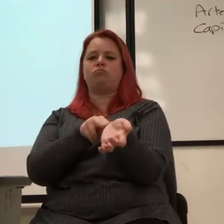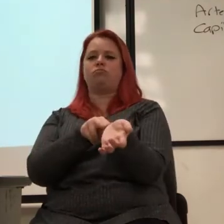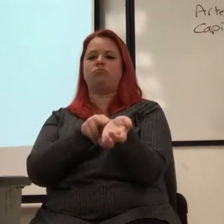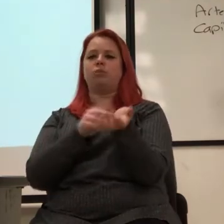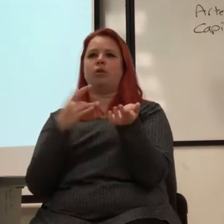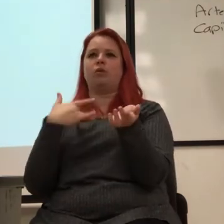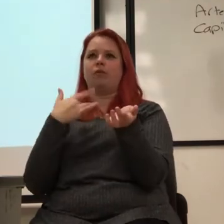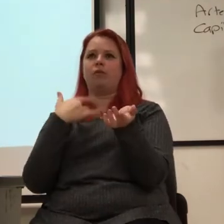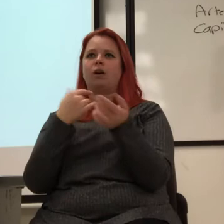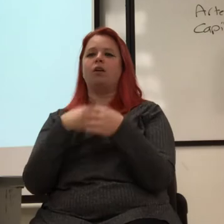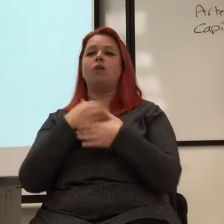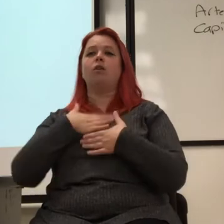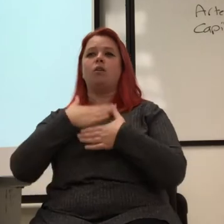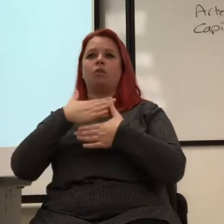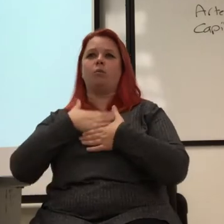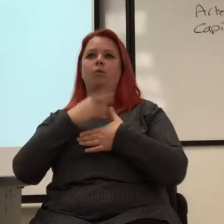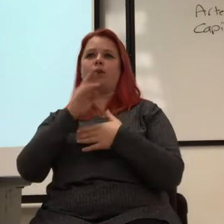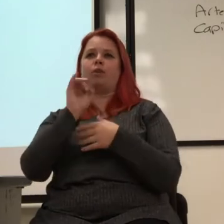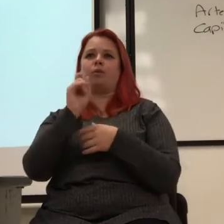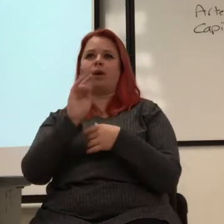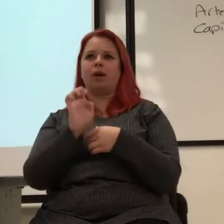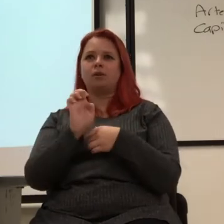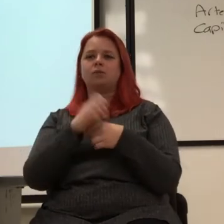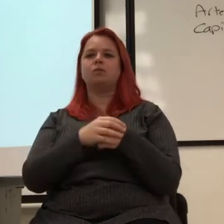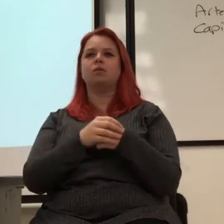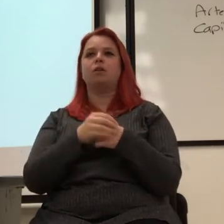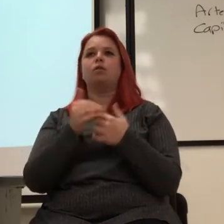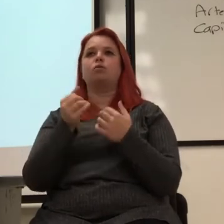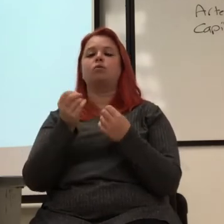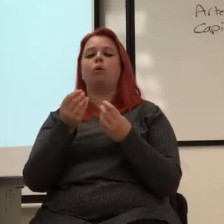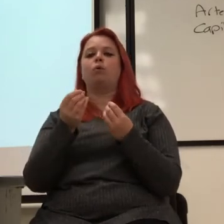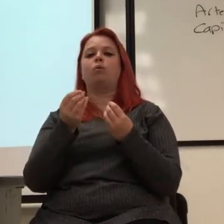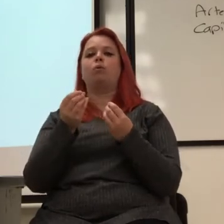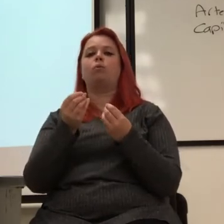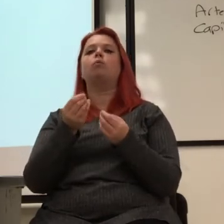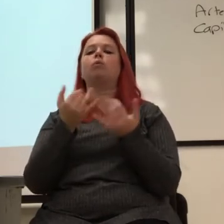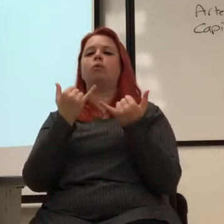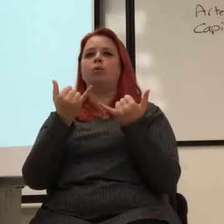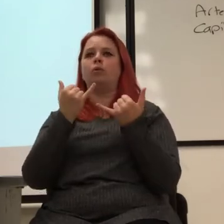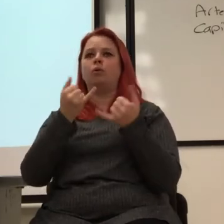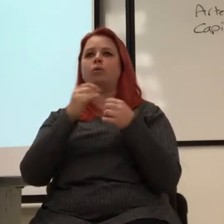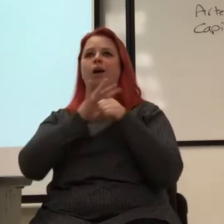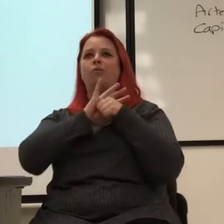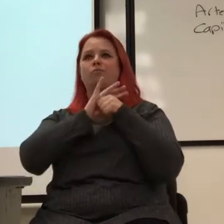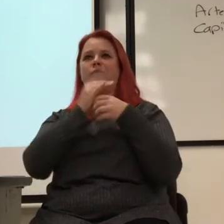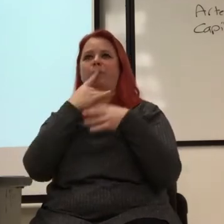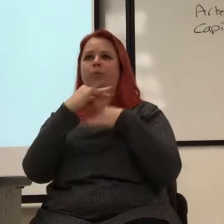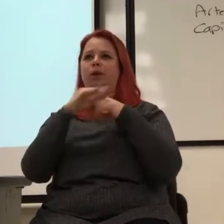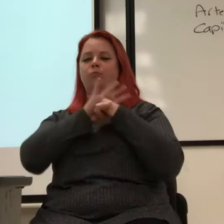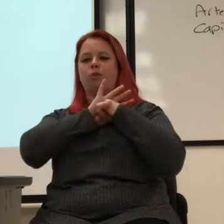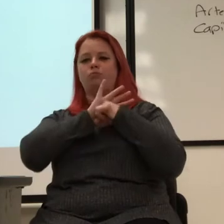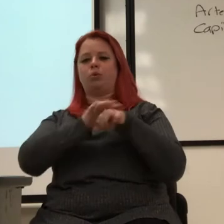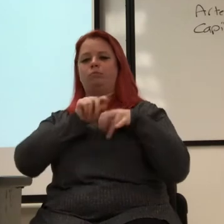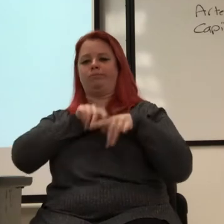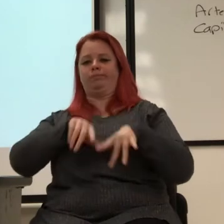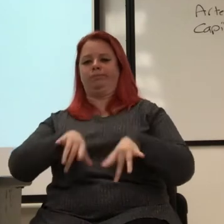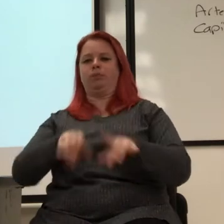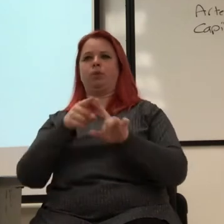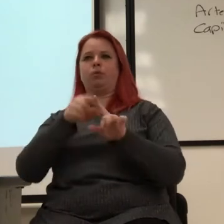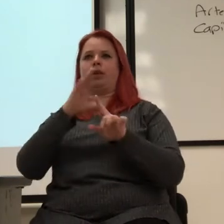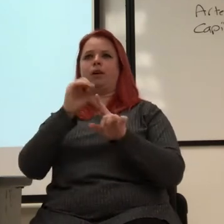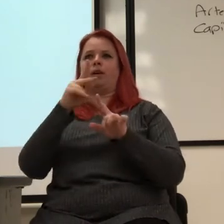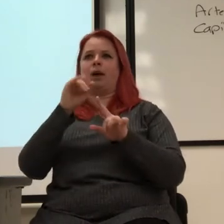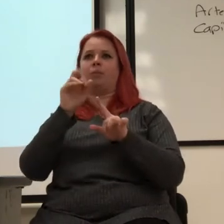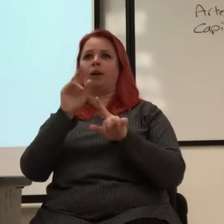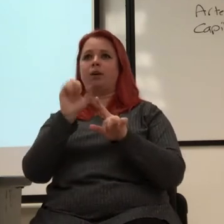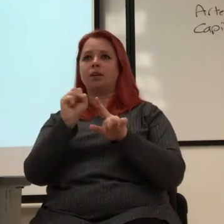life. Okay, so you've done your job. You've pushed blood with high arterial pressure to the capillaries. You have exchange. Now,